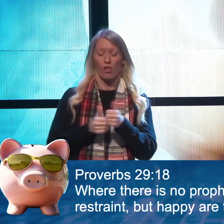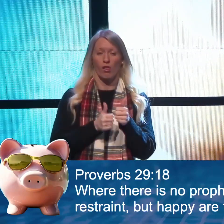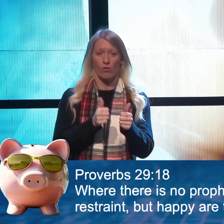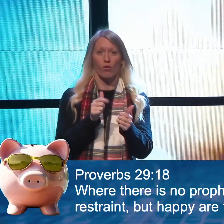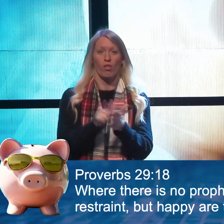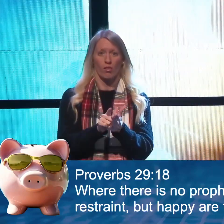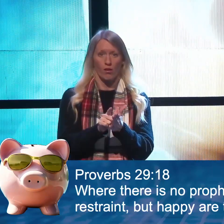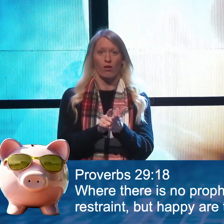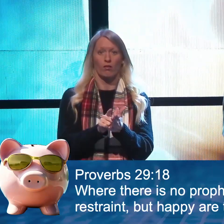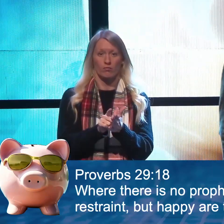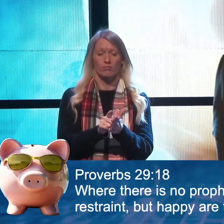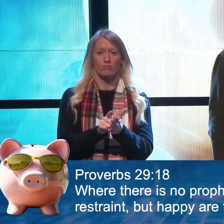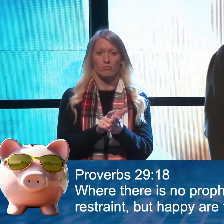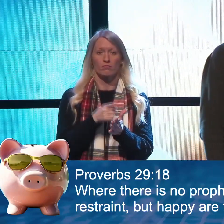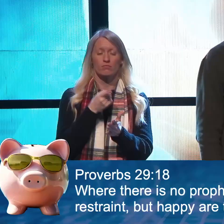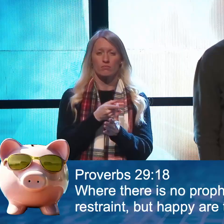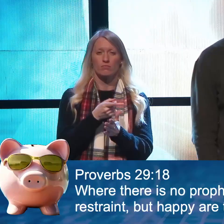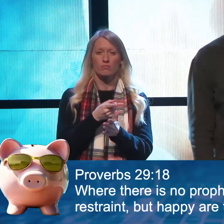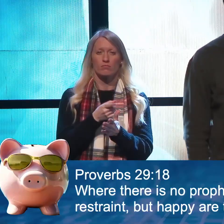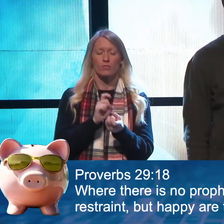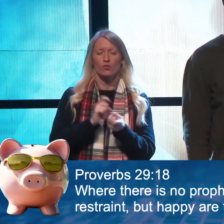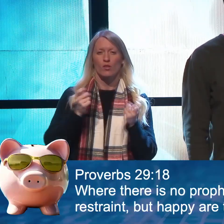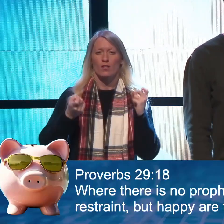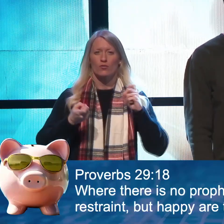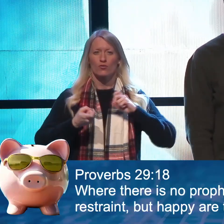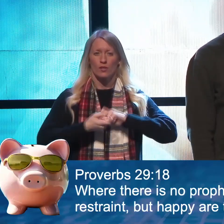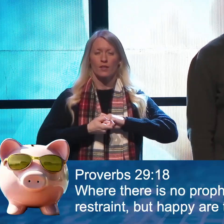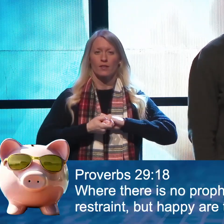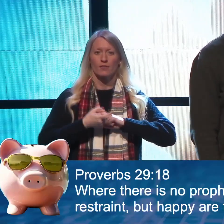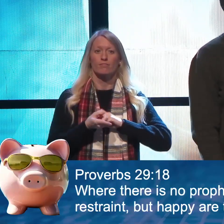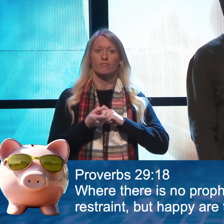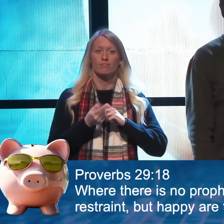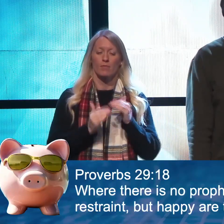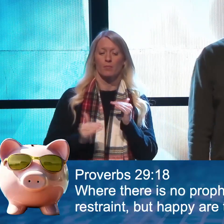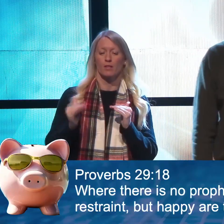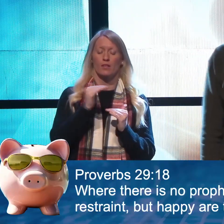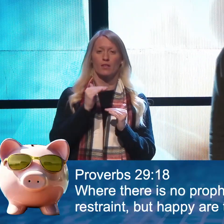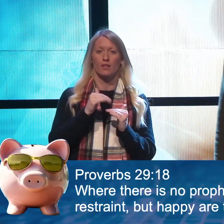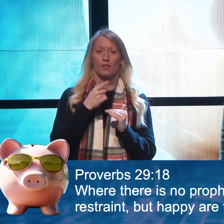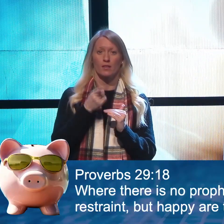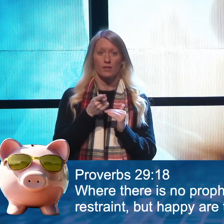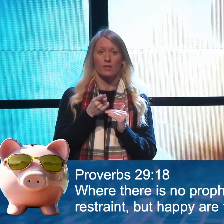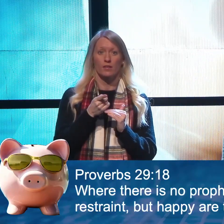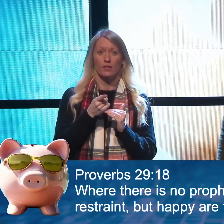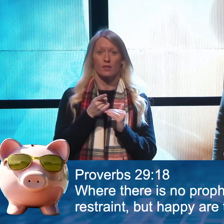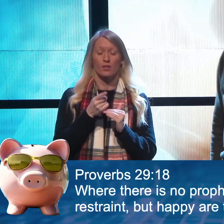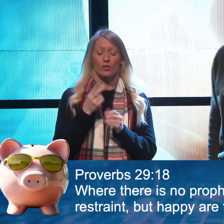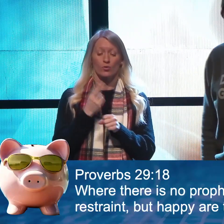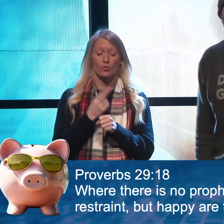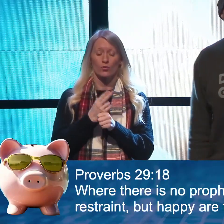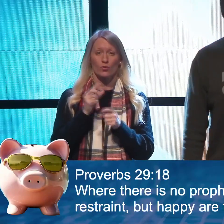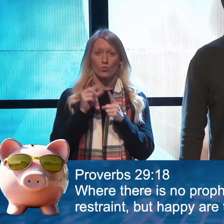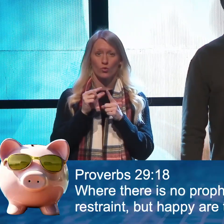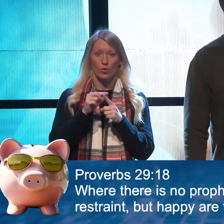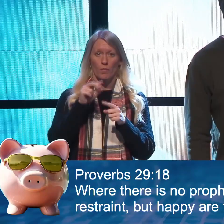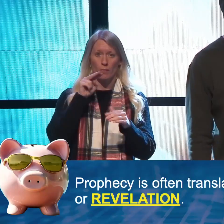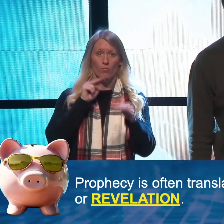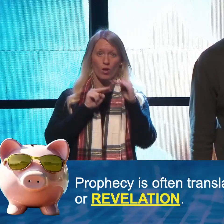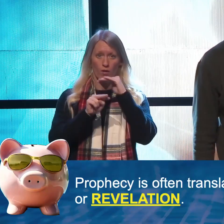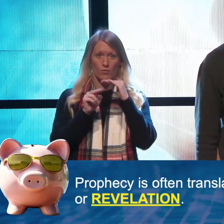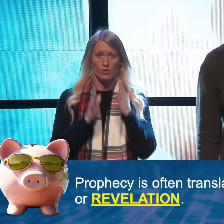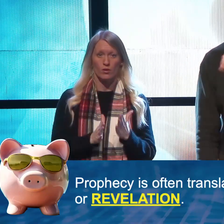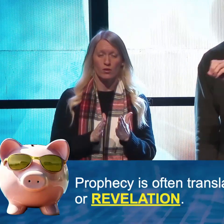particular translation, which is the New Revised Standard Version, the updated edition, uses the word prophecy, but it's often translated as